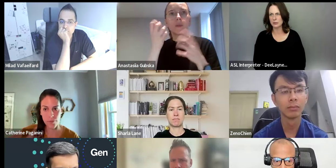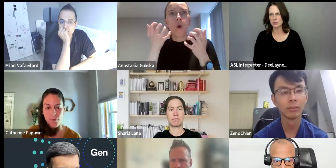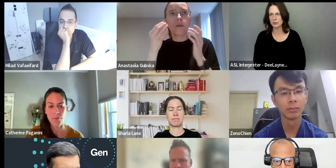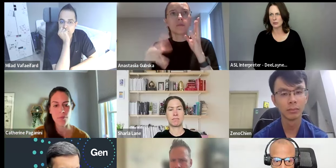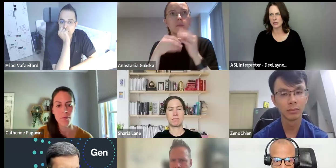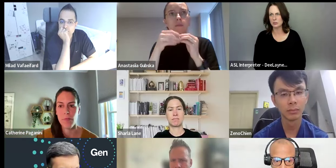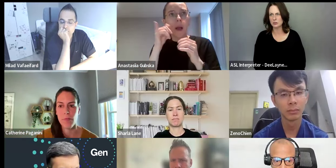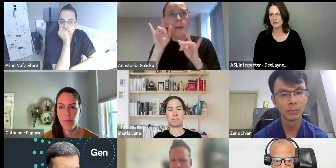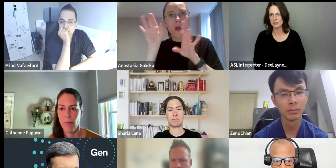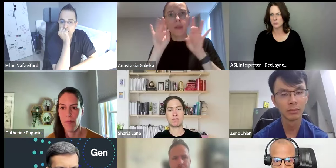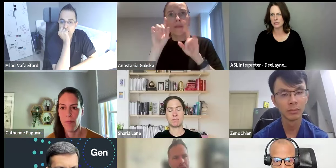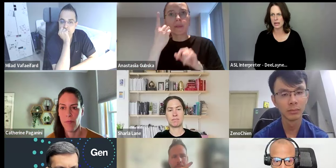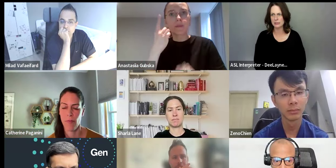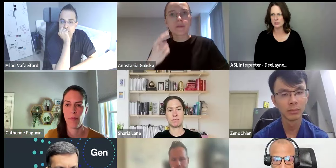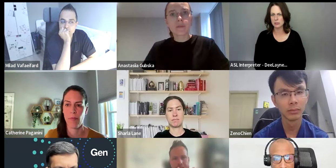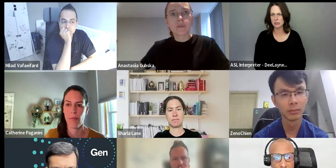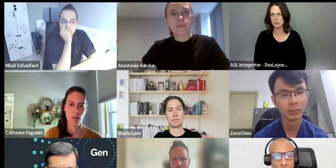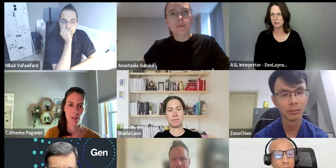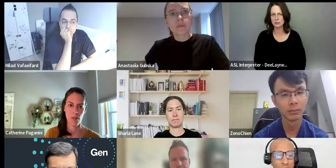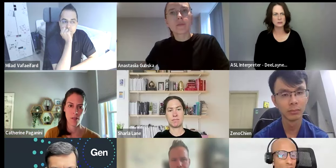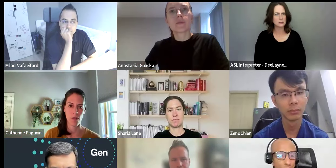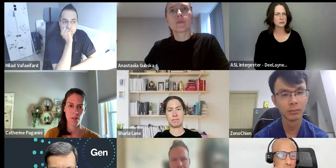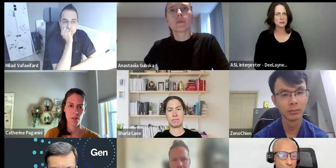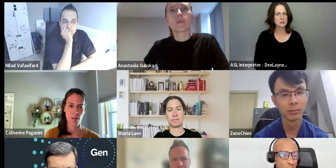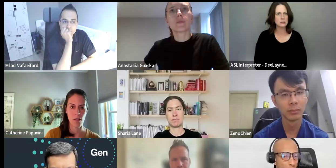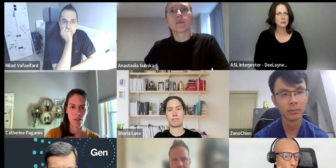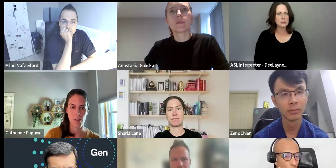Catherine and Travis wanted to add something.